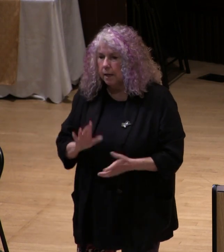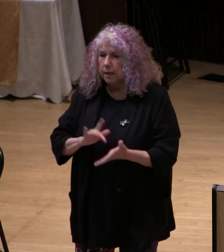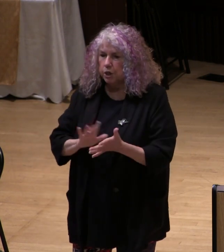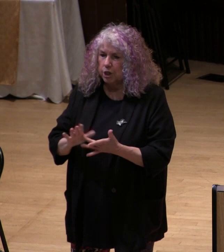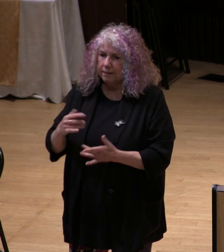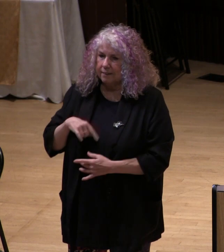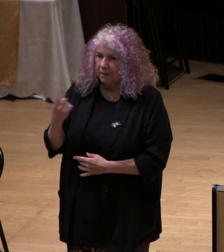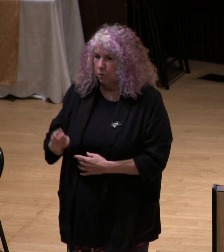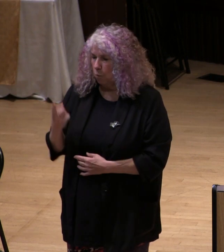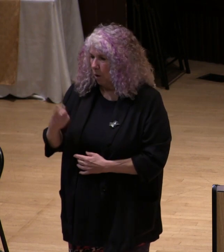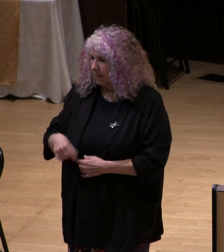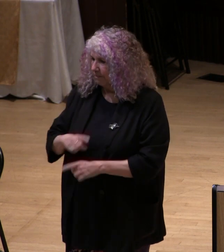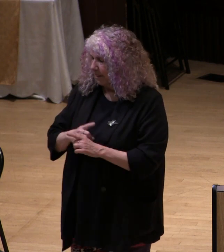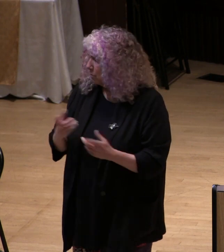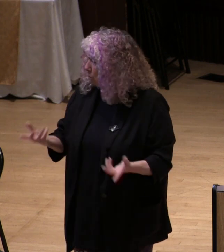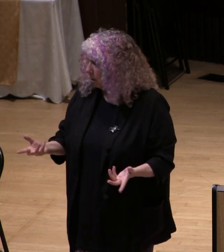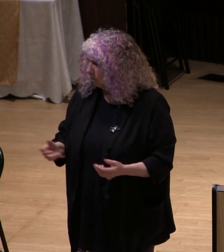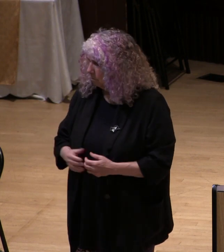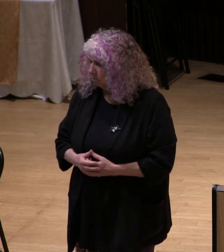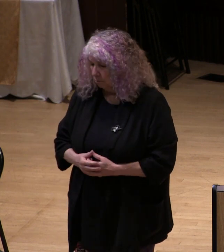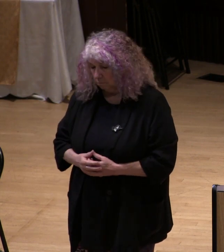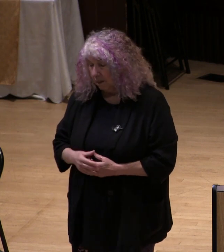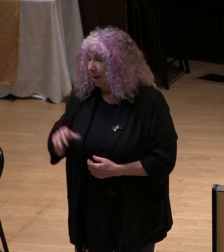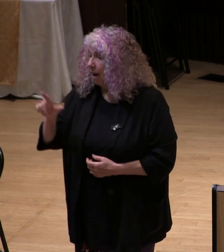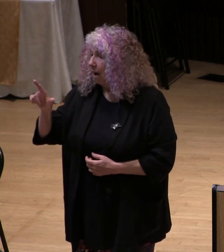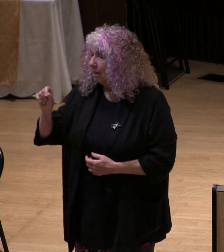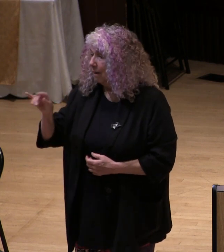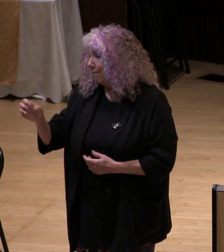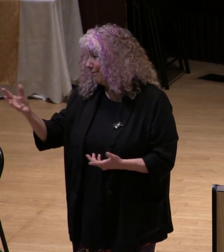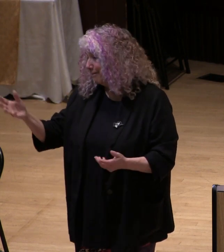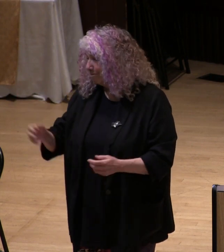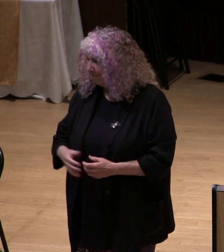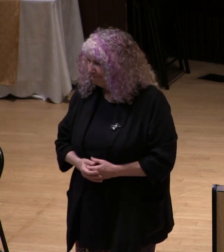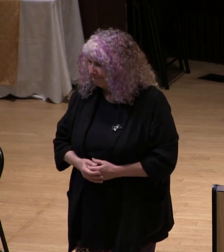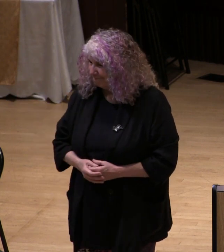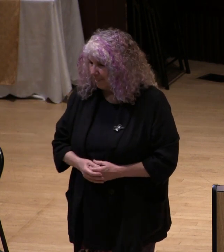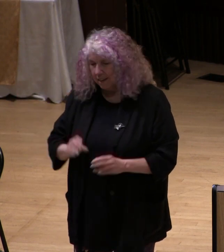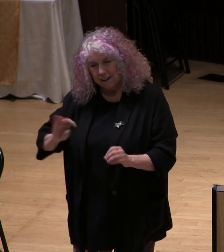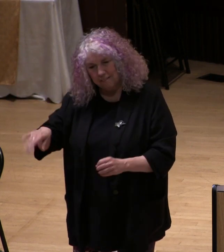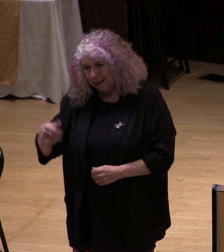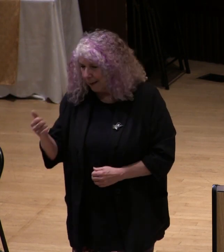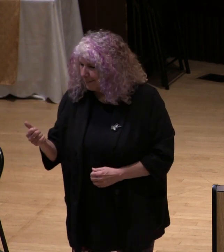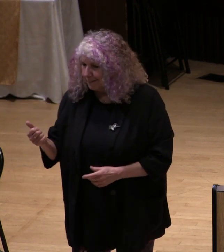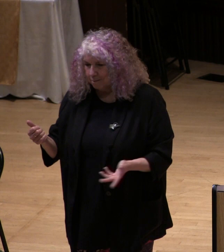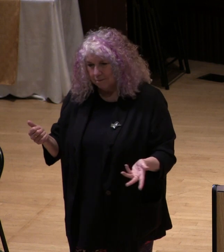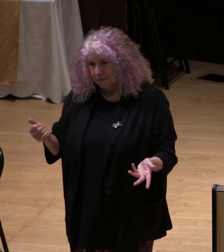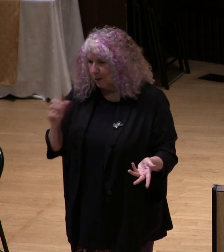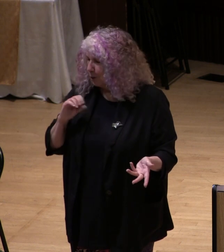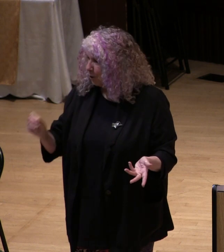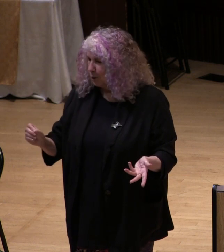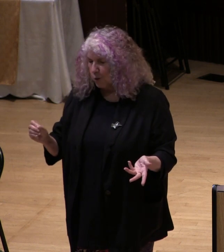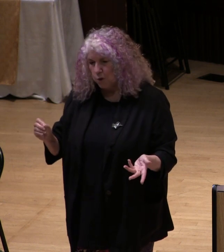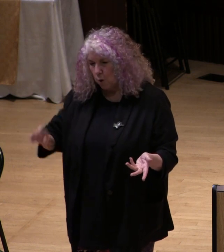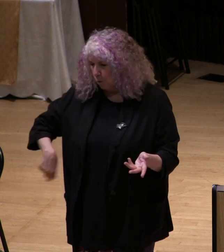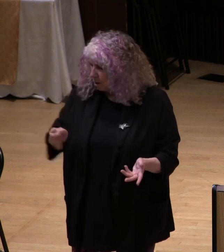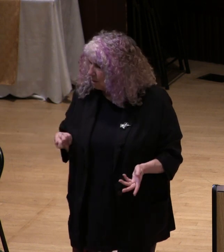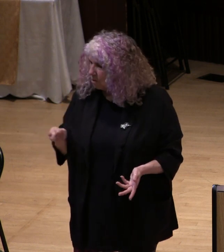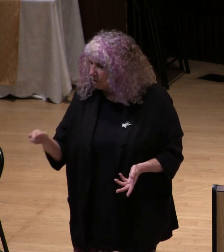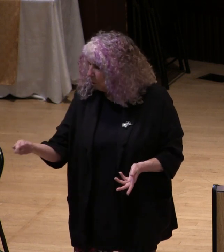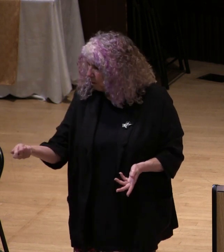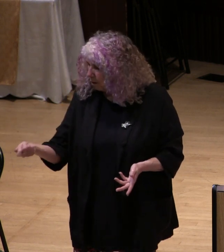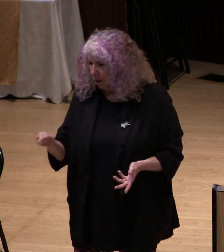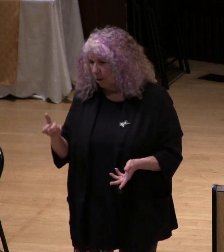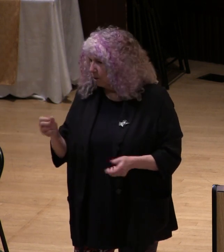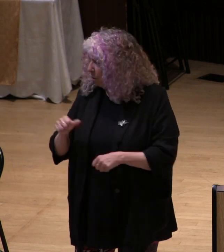Jesus has only one defense, and that is love. He has nothing else, no sword,